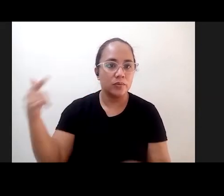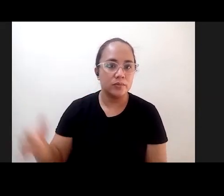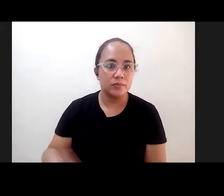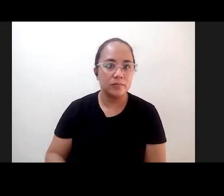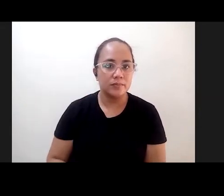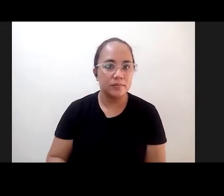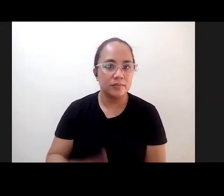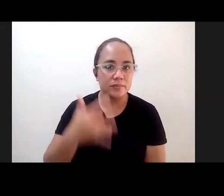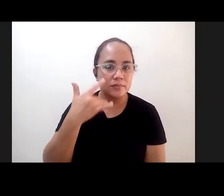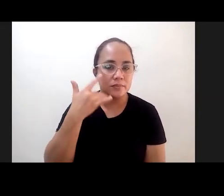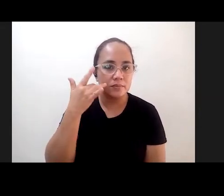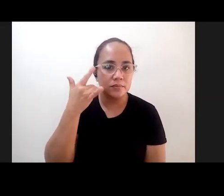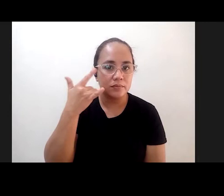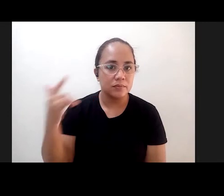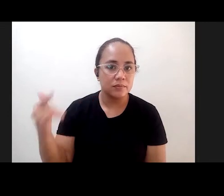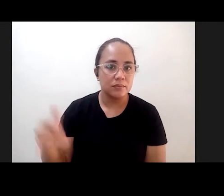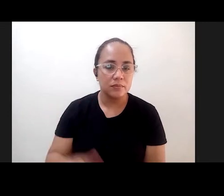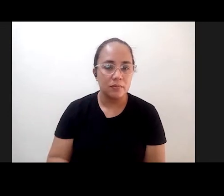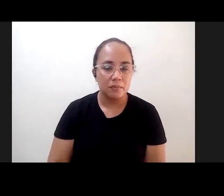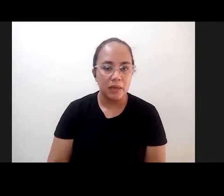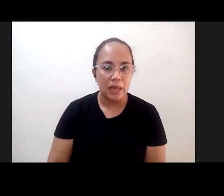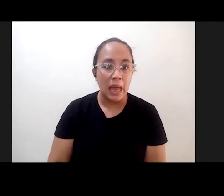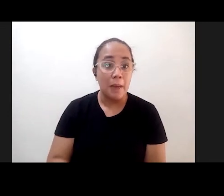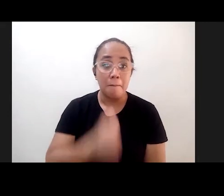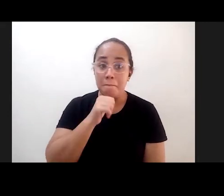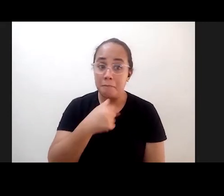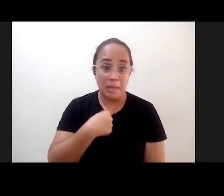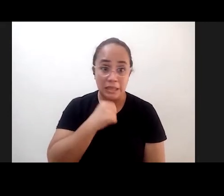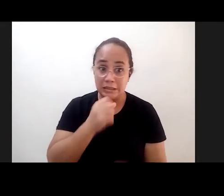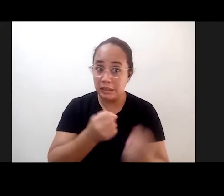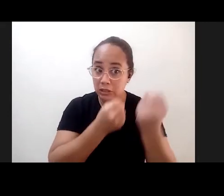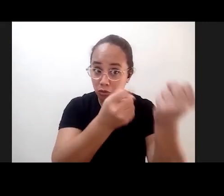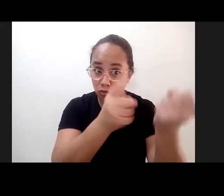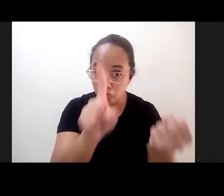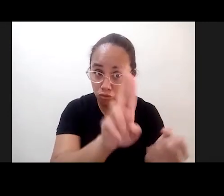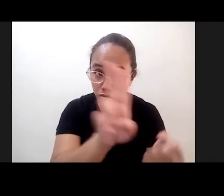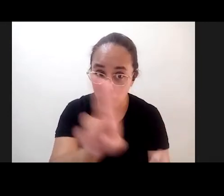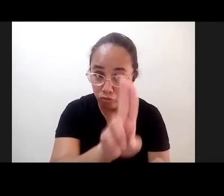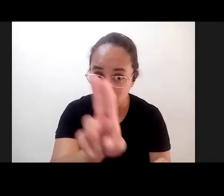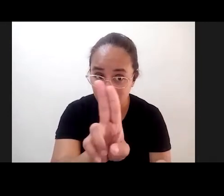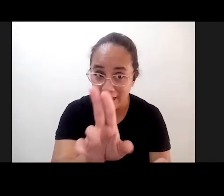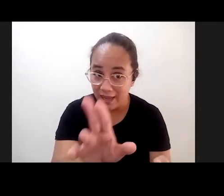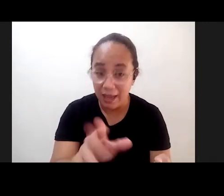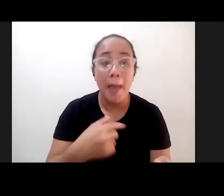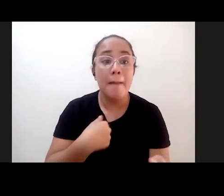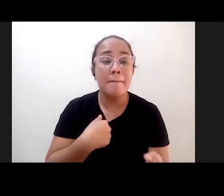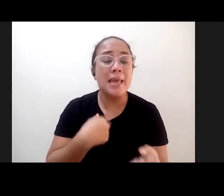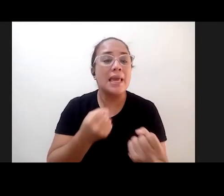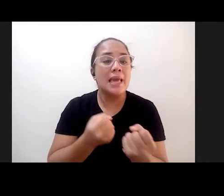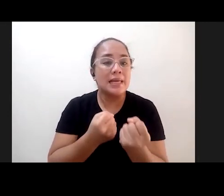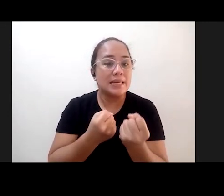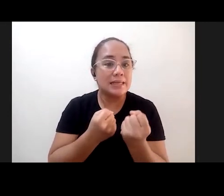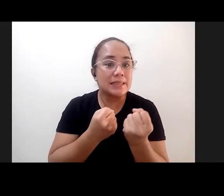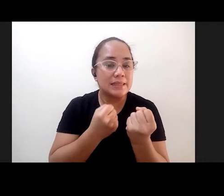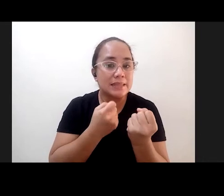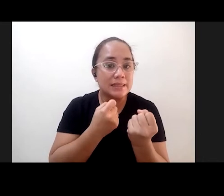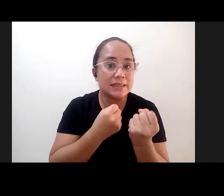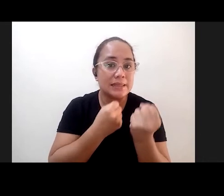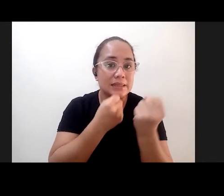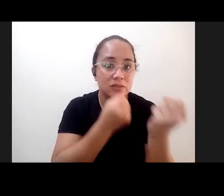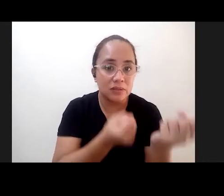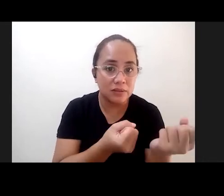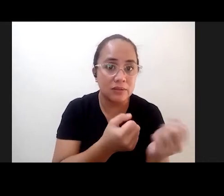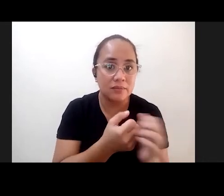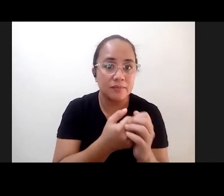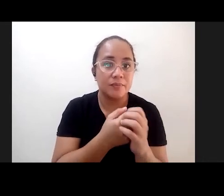So I'm not suggesting you use those signs by any means, but I'm suggesting that you